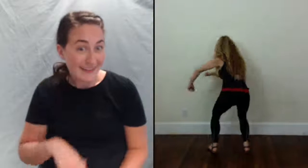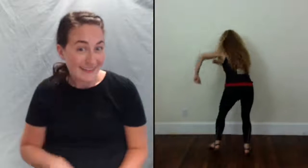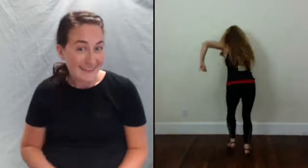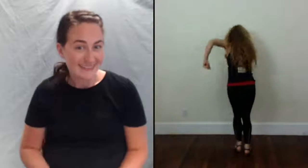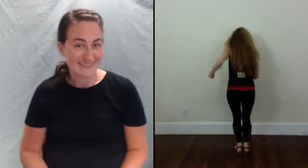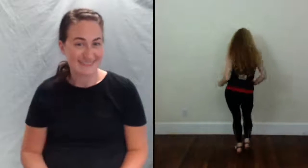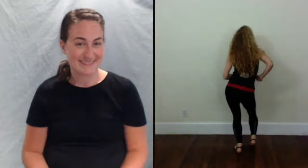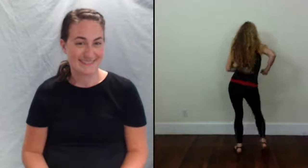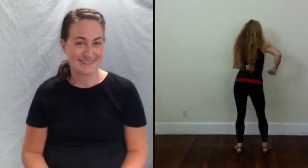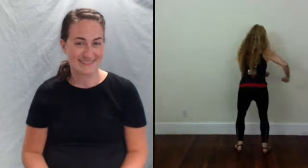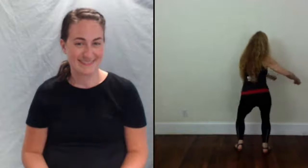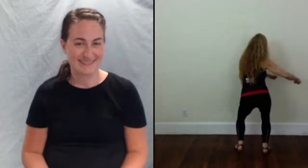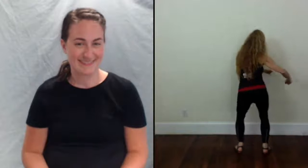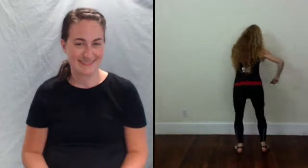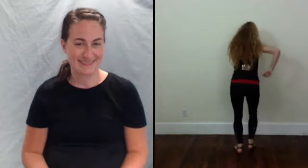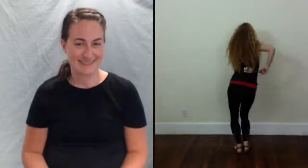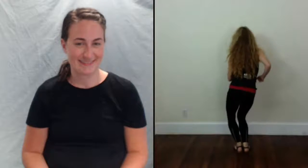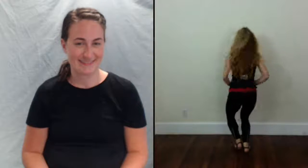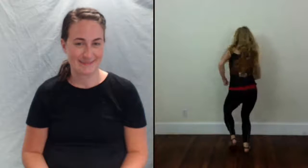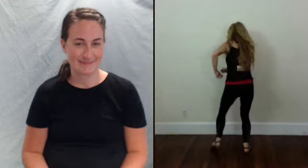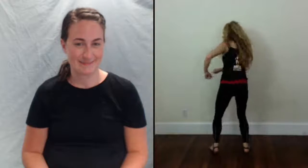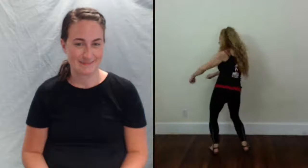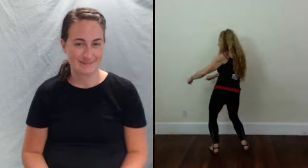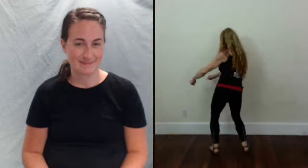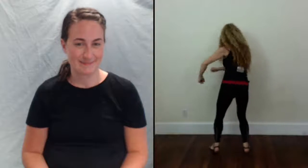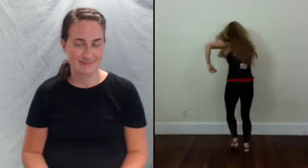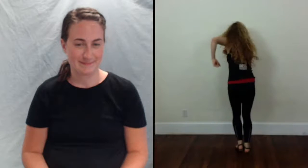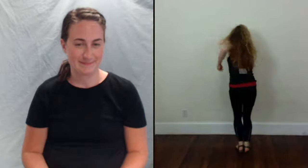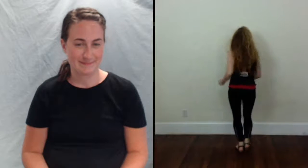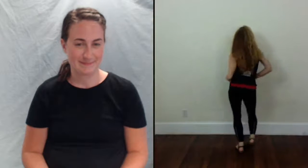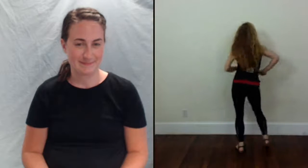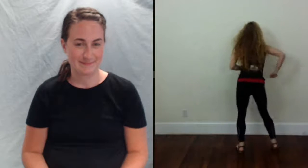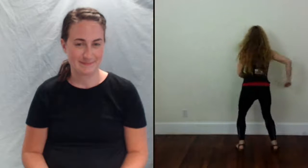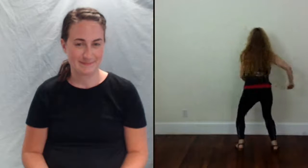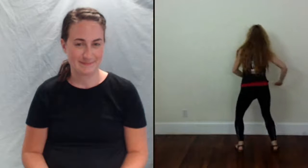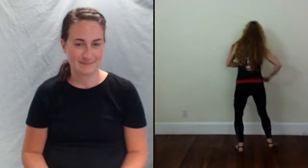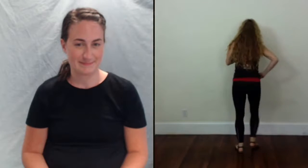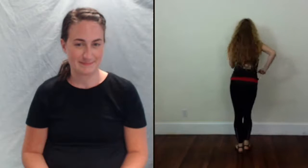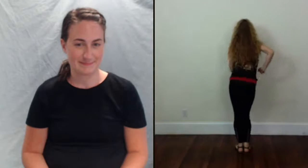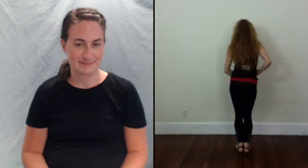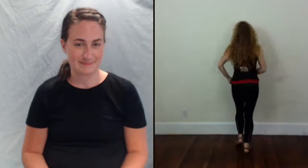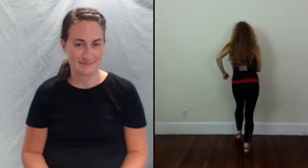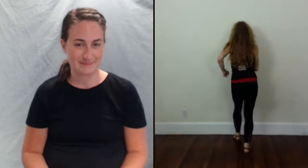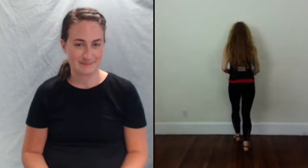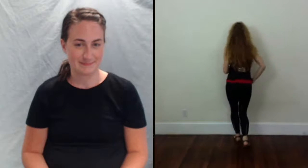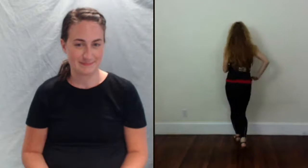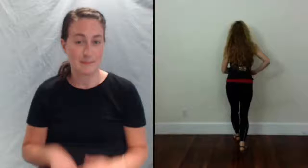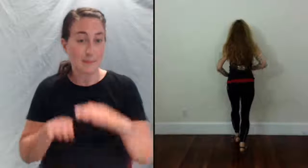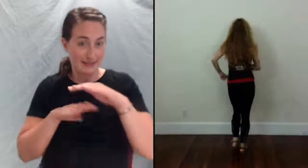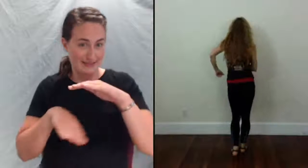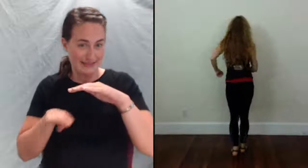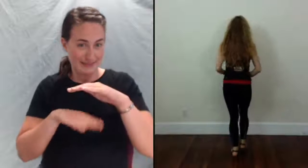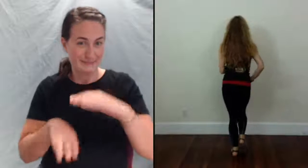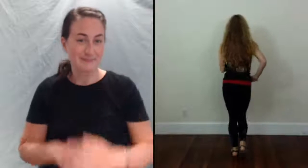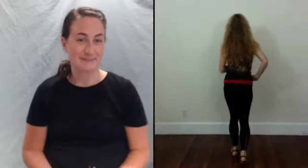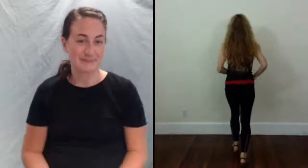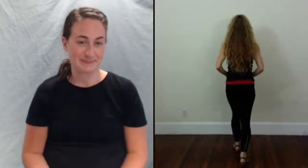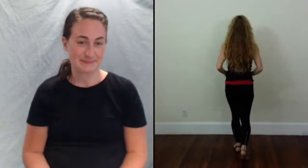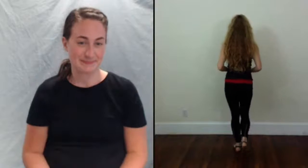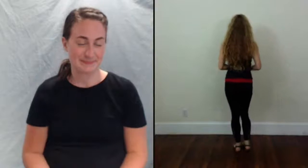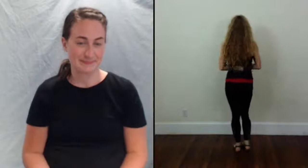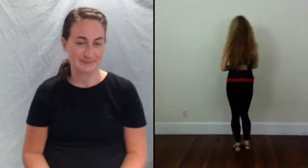and out, out, and out, and out. And facing.